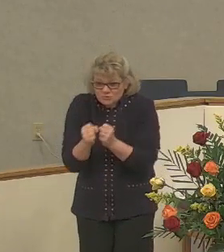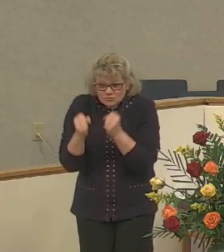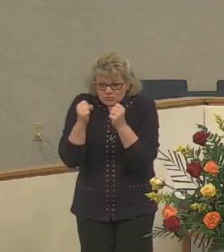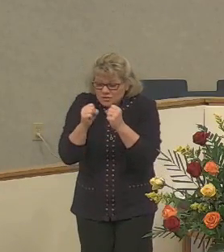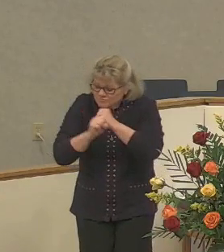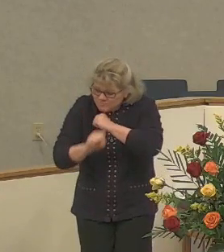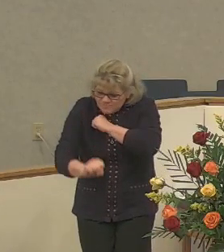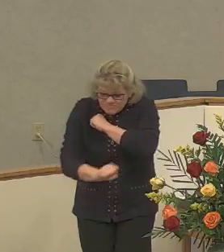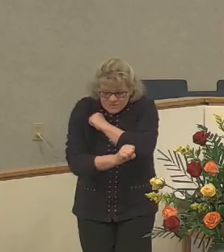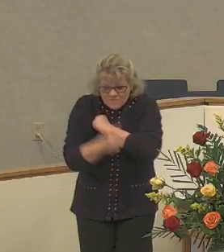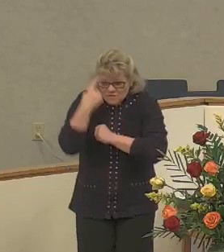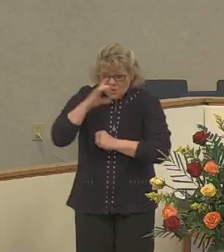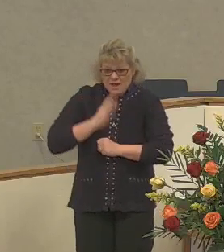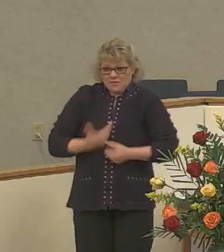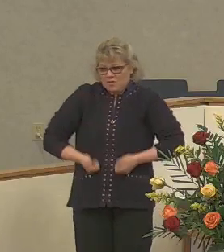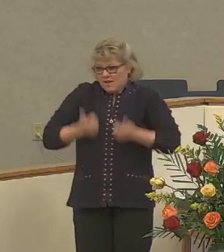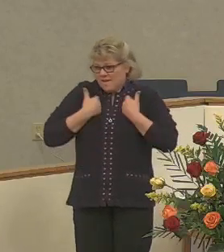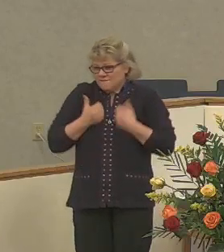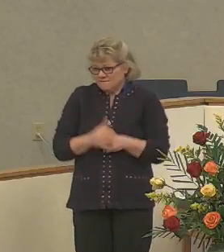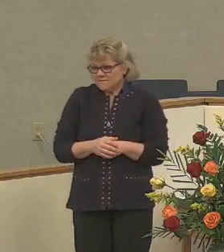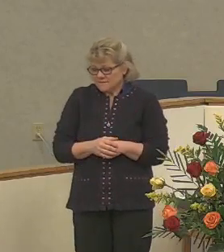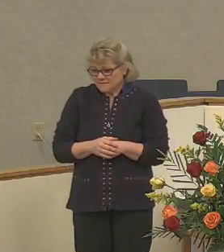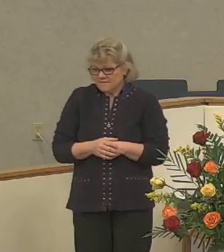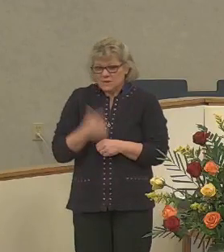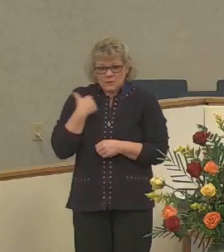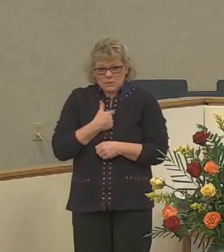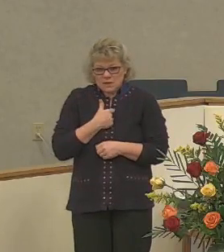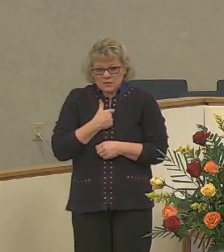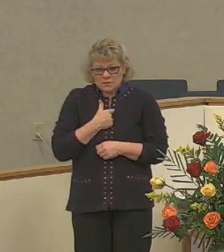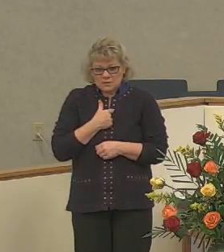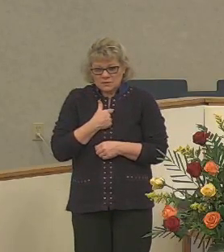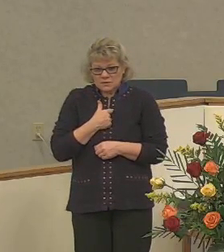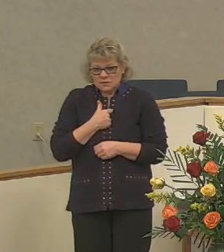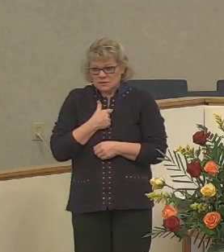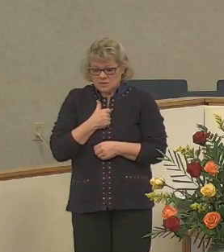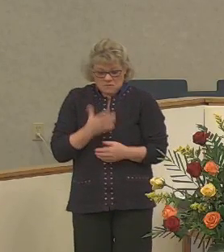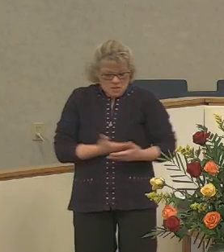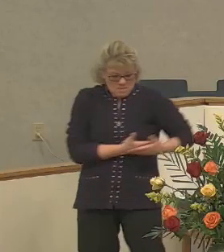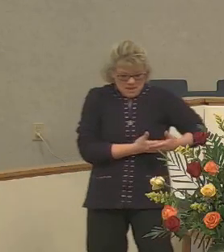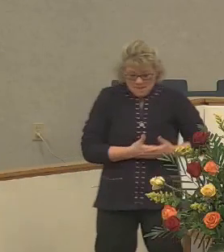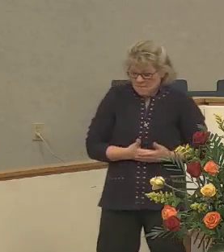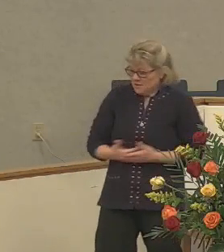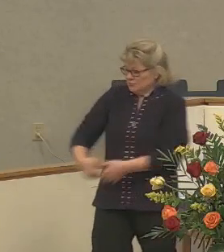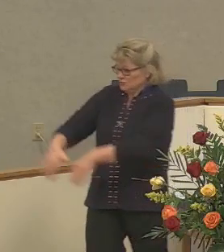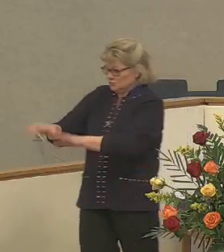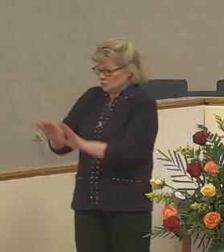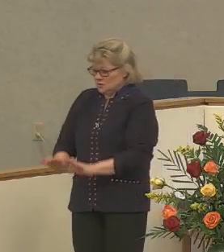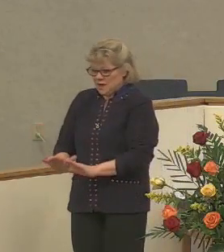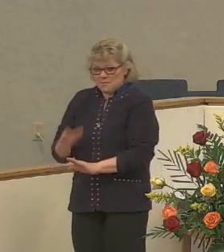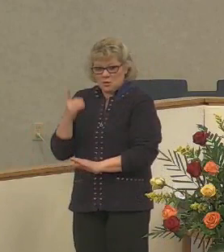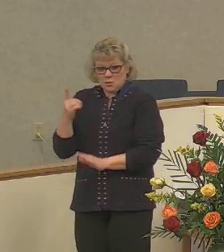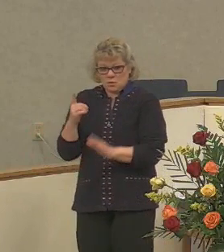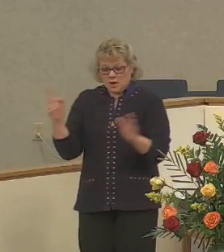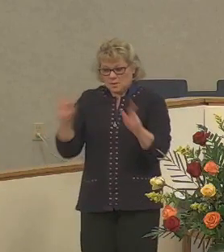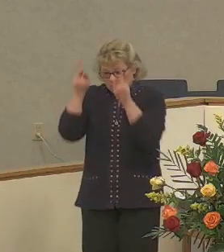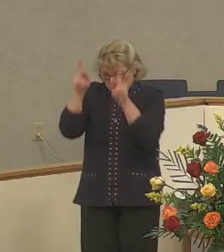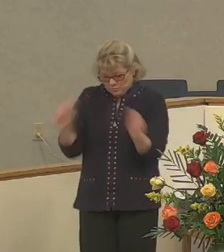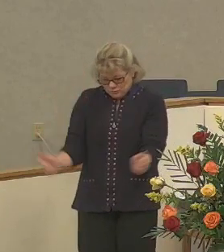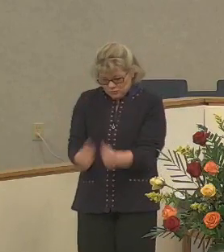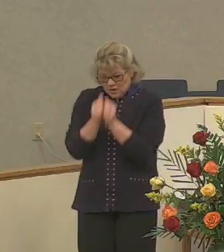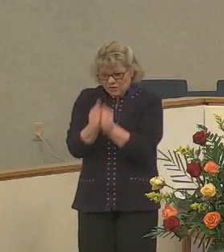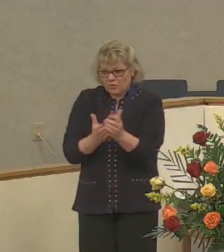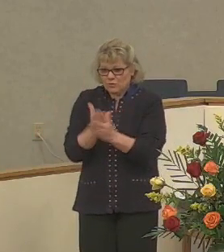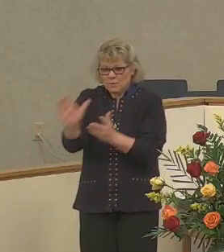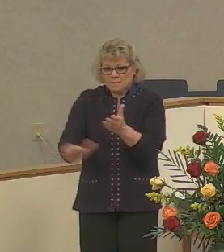welded souls and mingled lives. We were meant from the womb to the tomb to be one flesh through